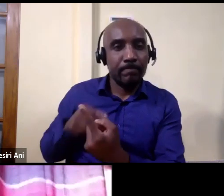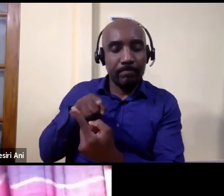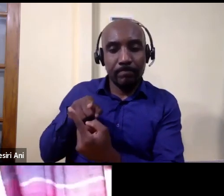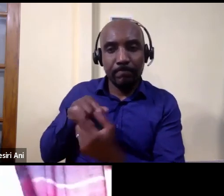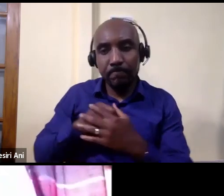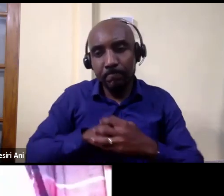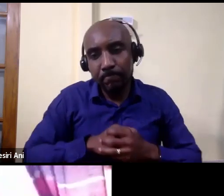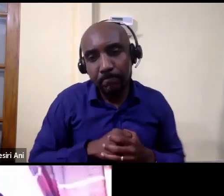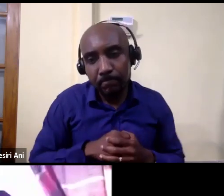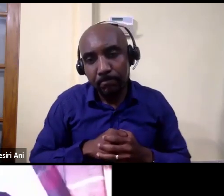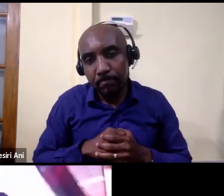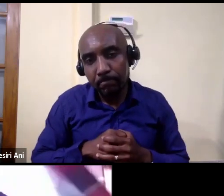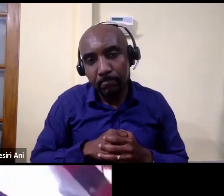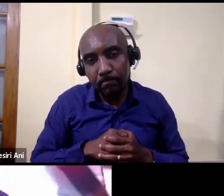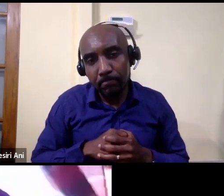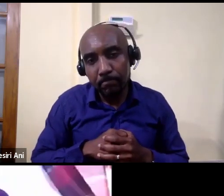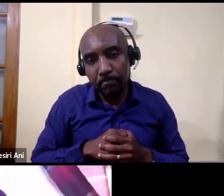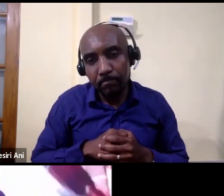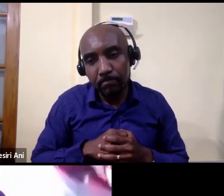it's